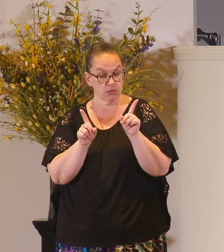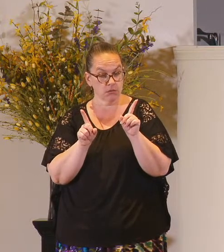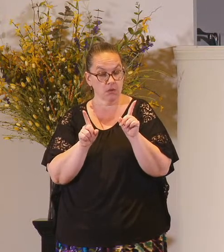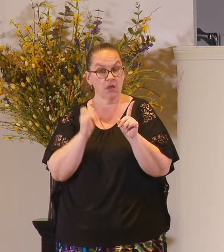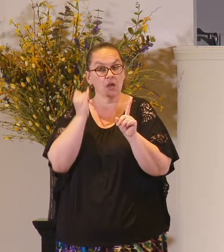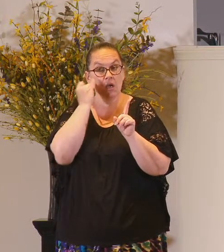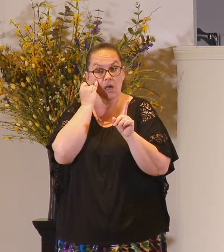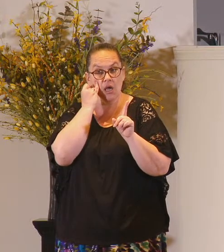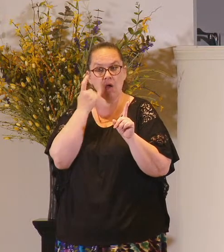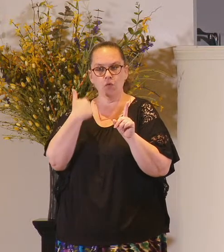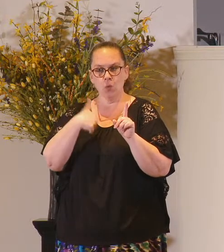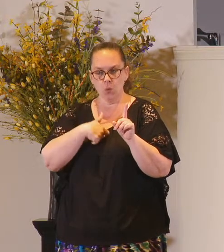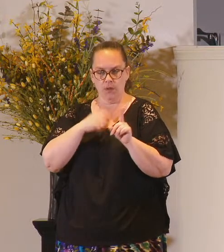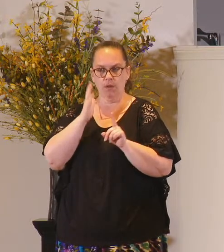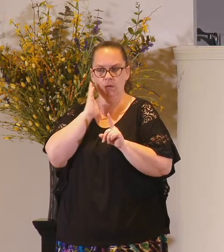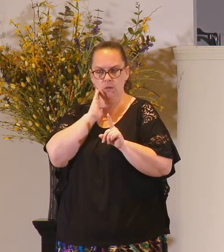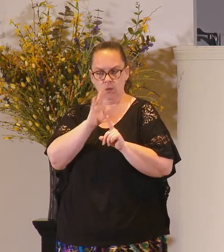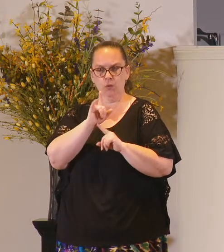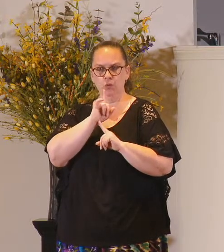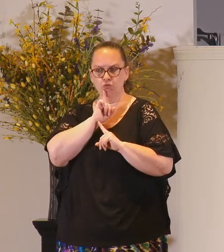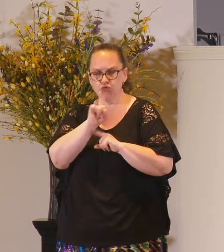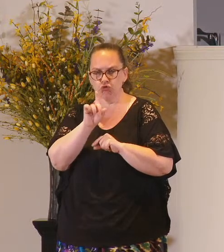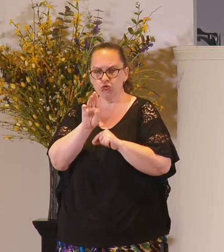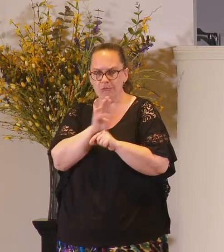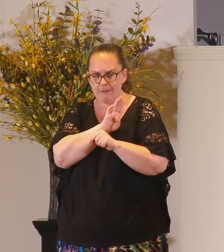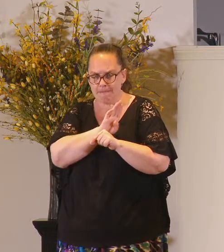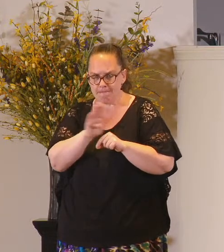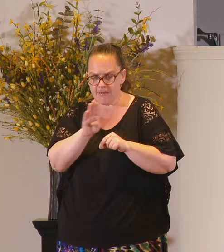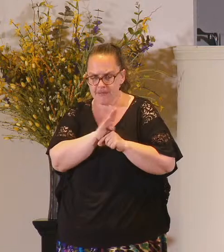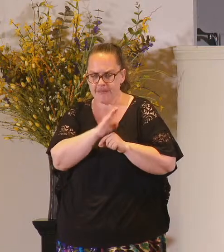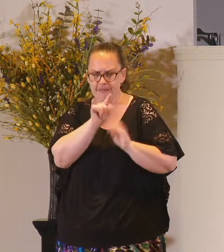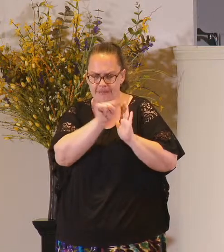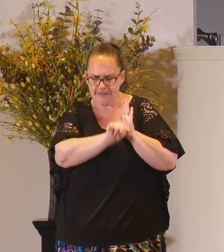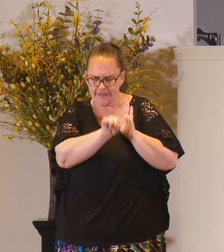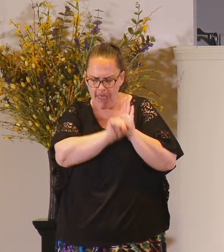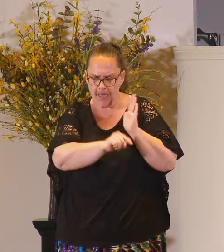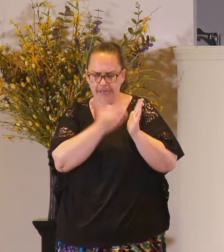if we will be diligent to clean out the leaven,